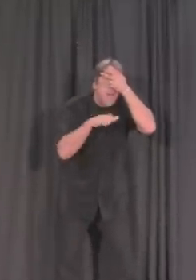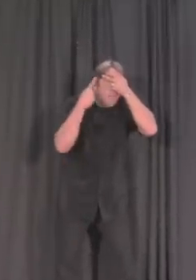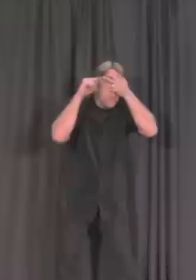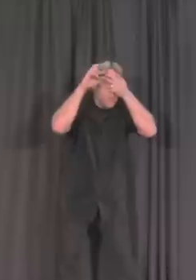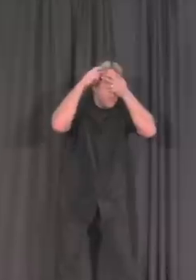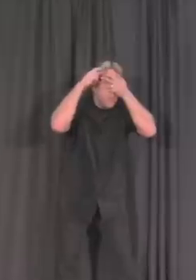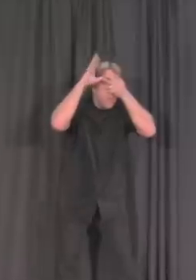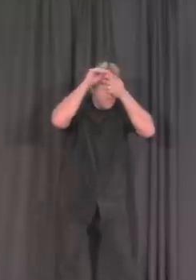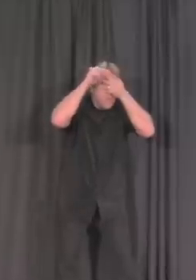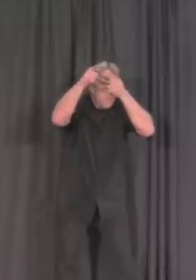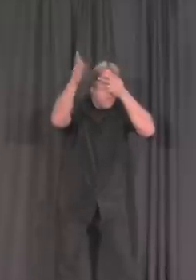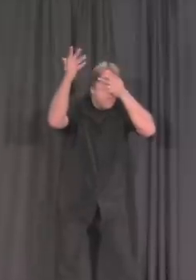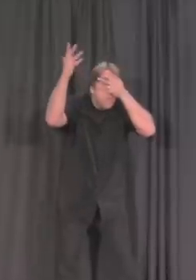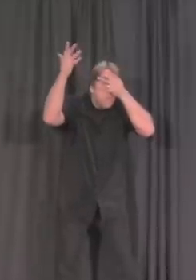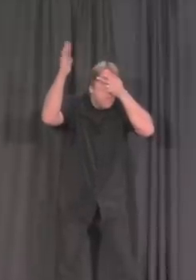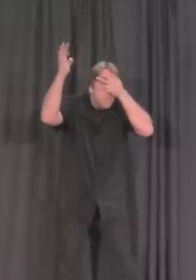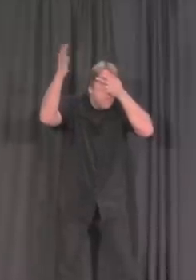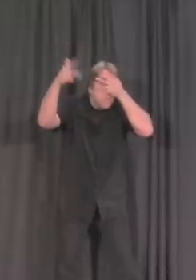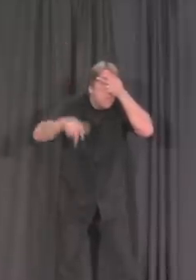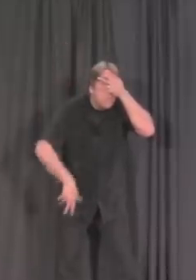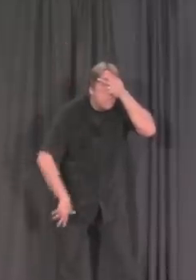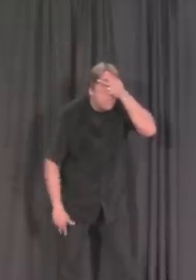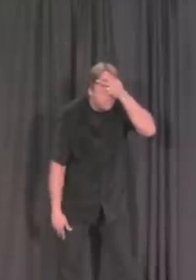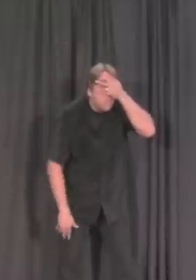hey, that's not half bad for a retarded girl.